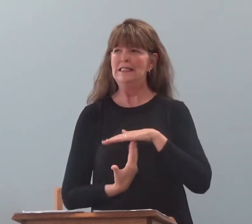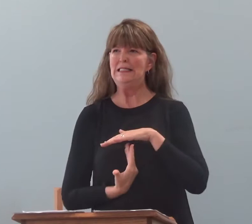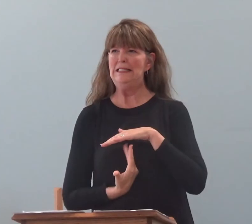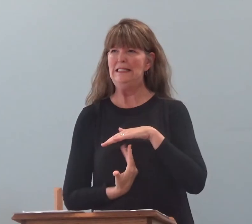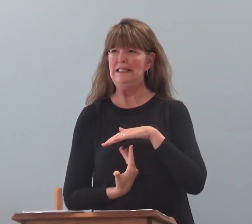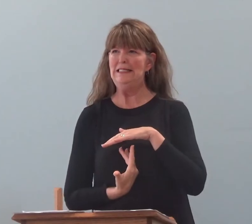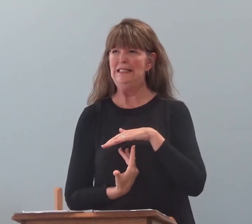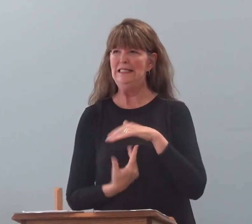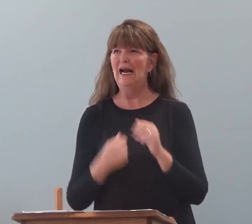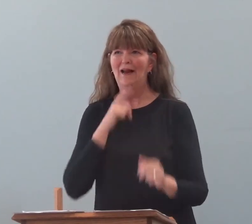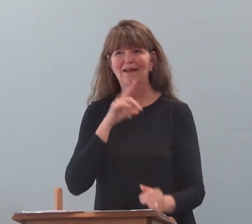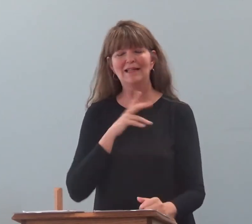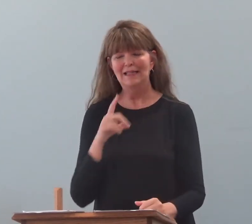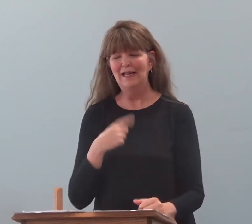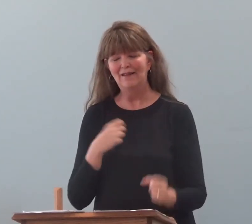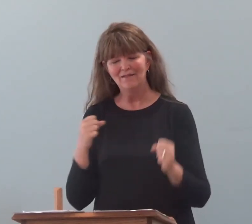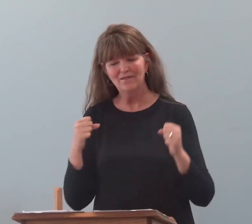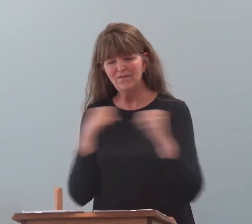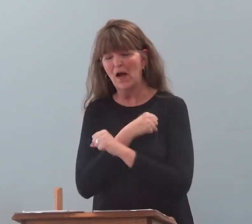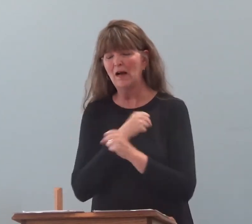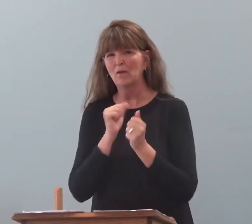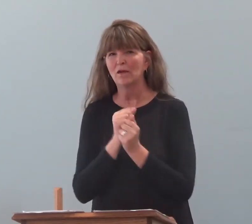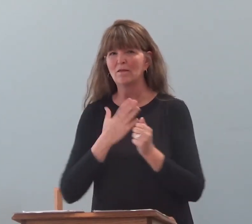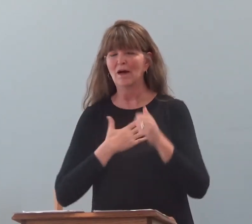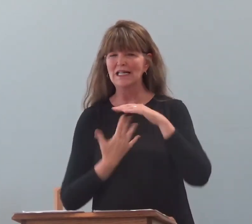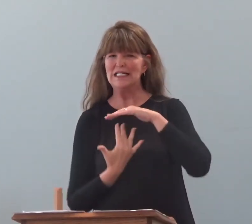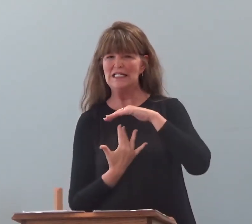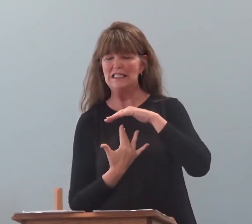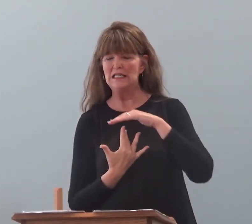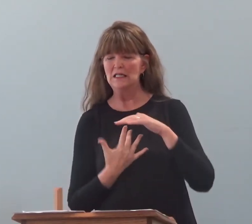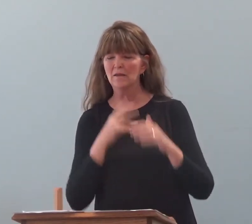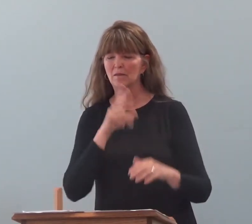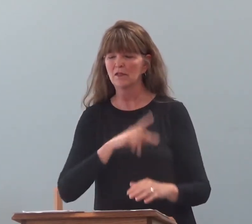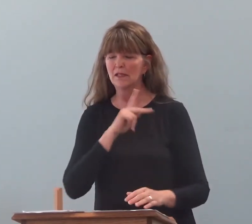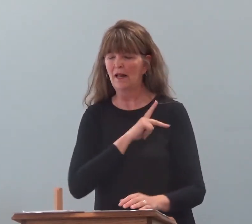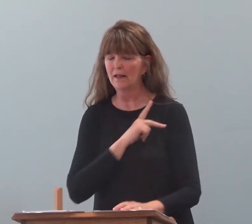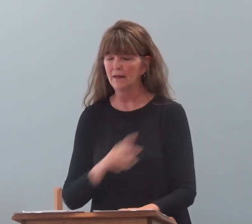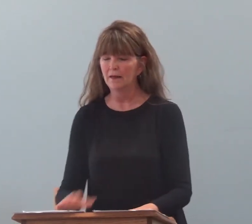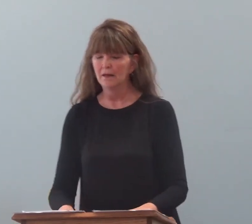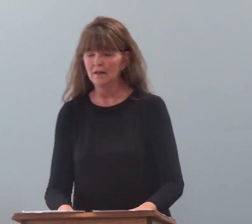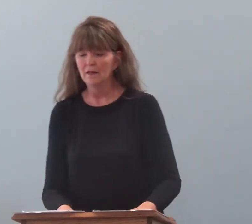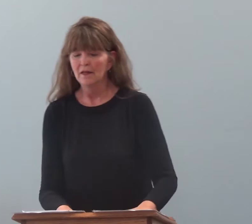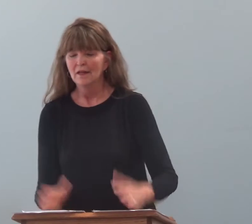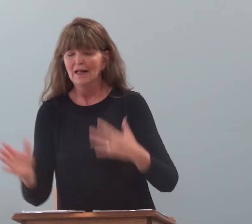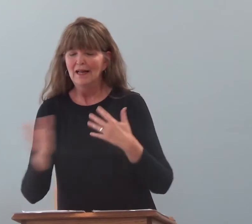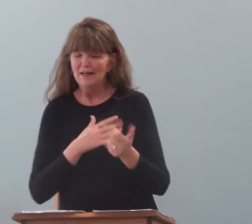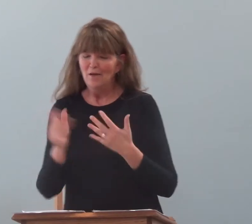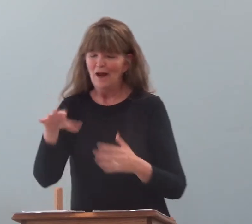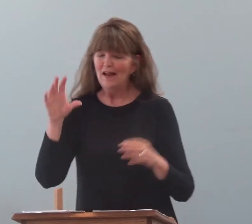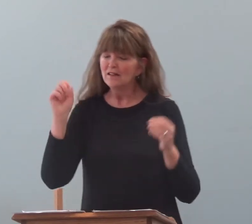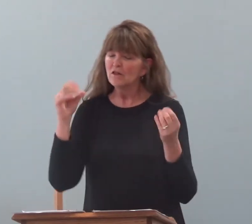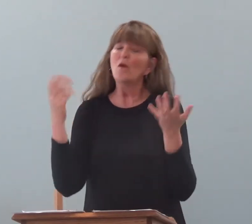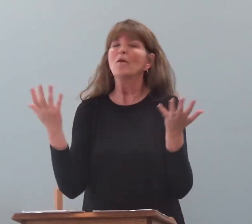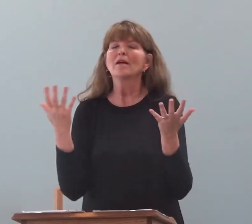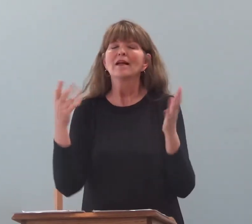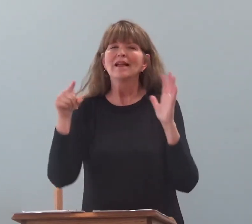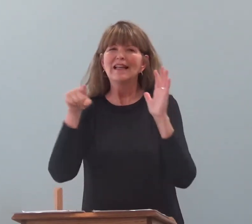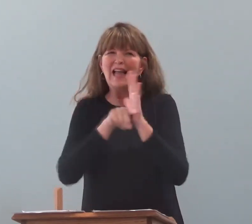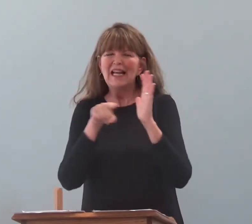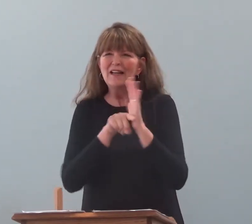self-talk, but inside I was fuming. I was fighting with that fuming personality trait of mine.